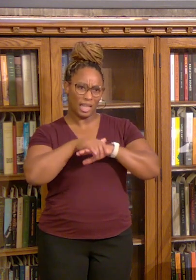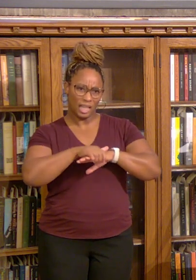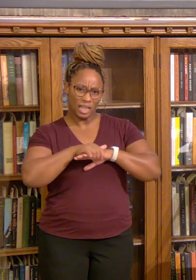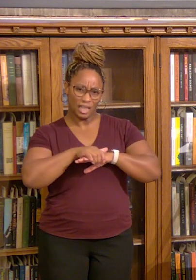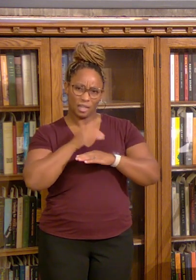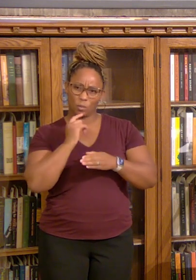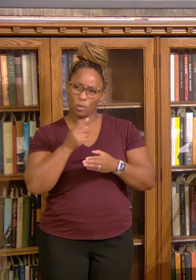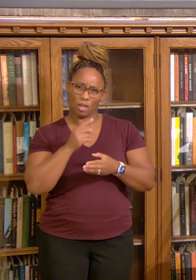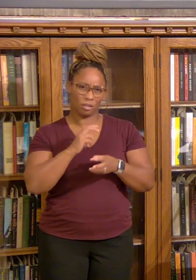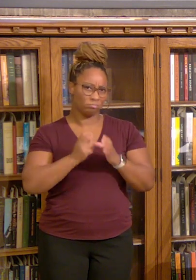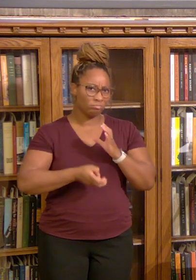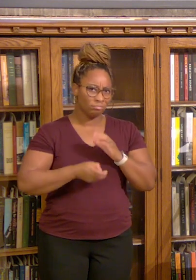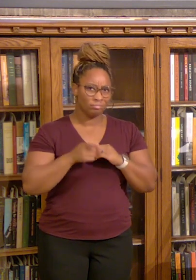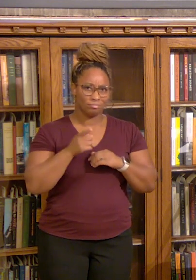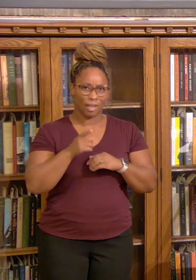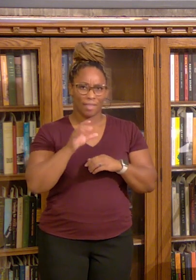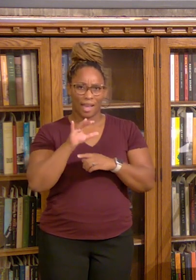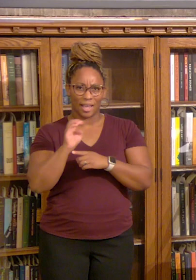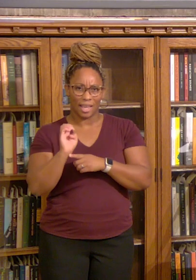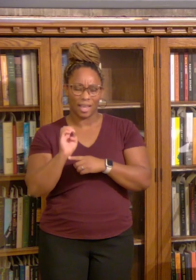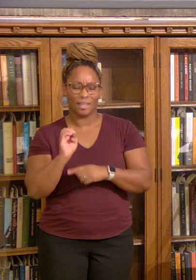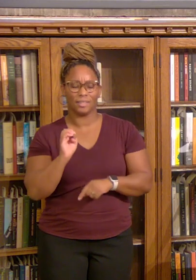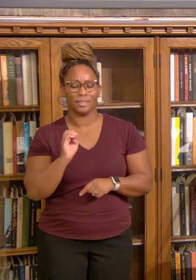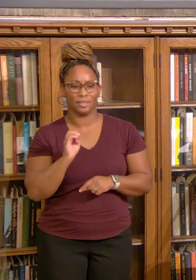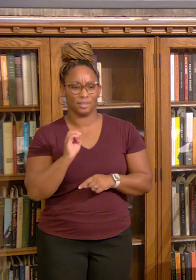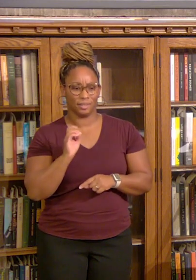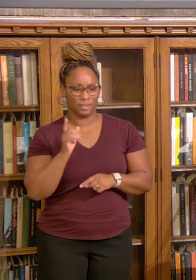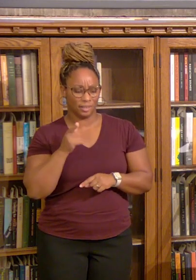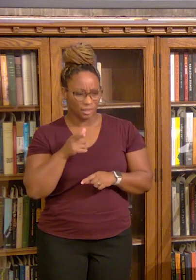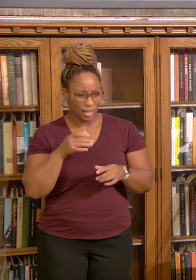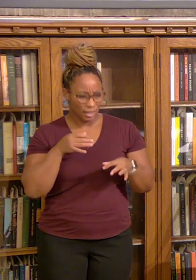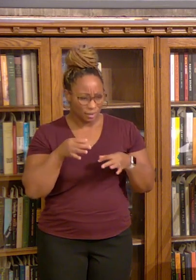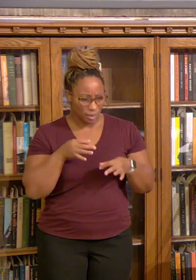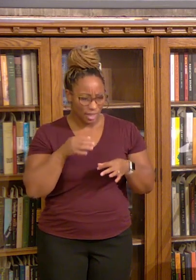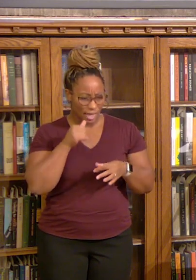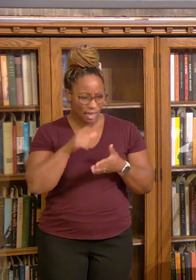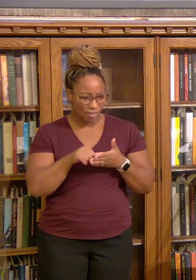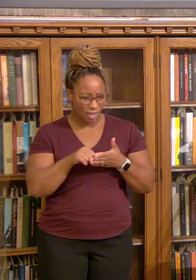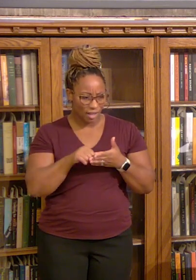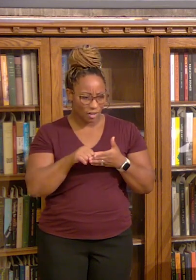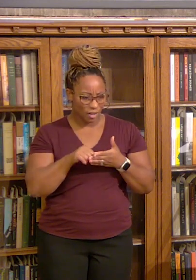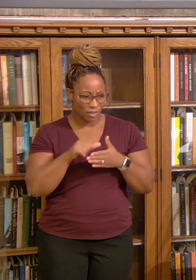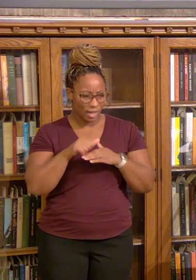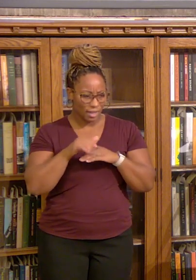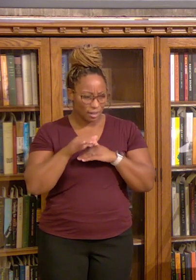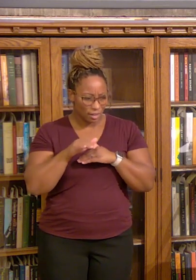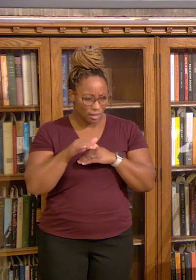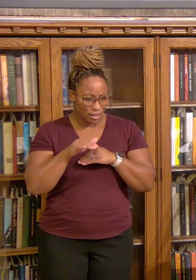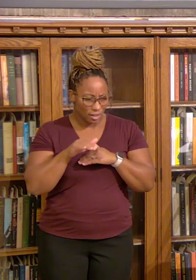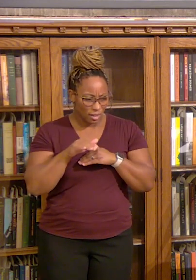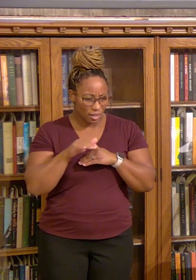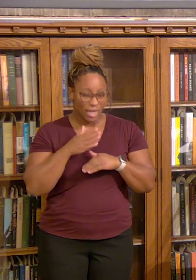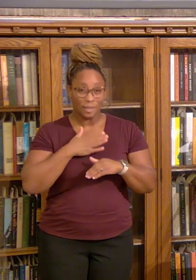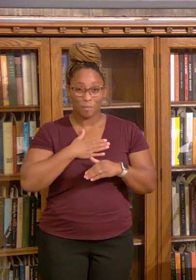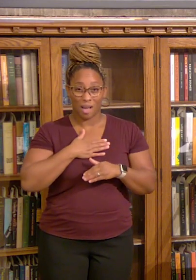engrossed by Meredith's case Dr Franken doed explaining in a letter to meridith himself that quote it has been my privilege to assist